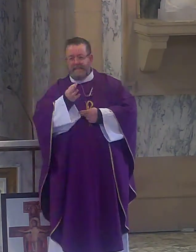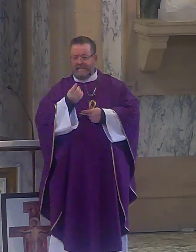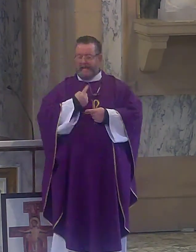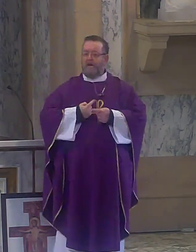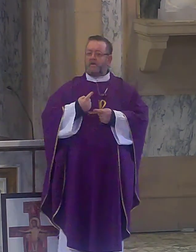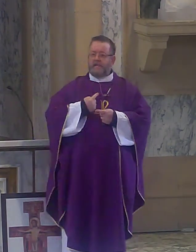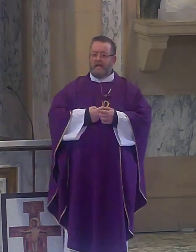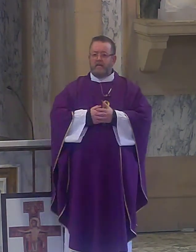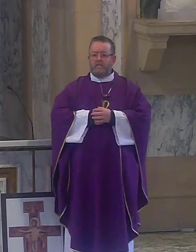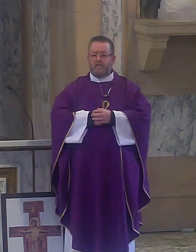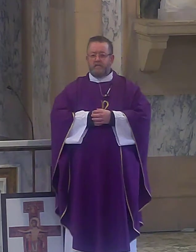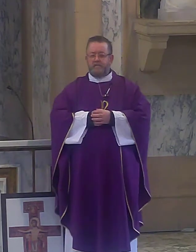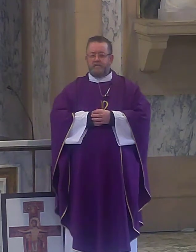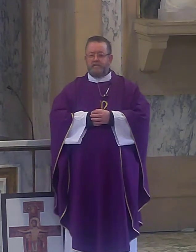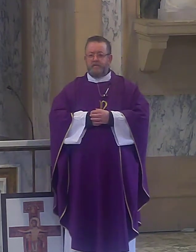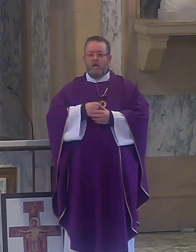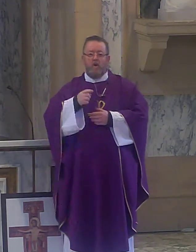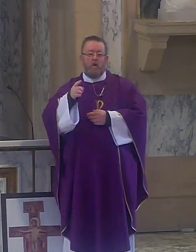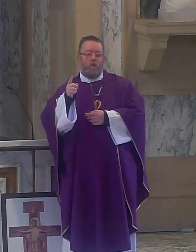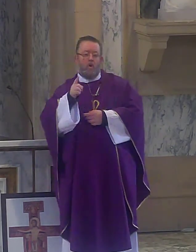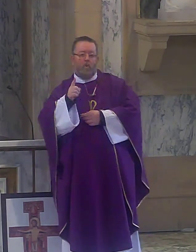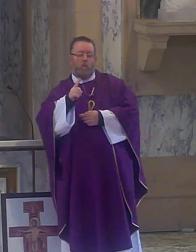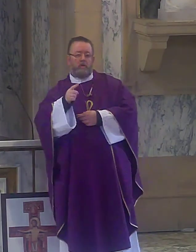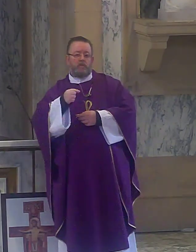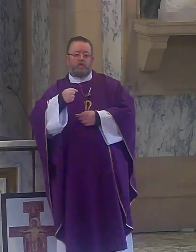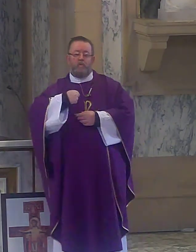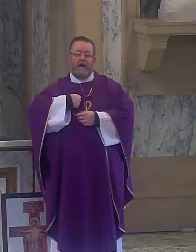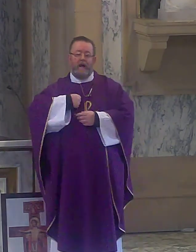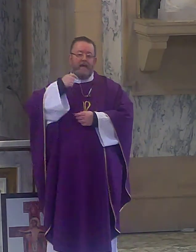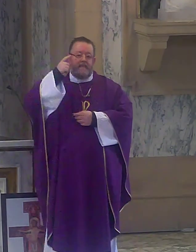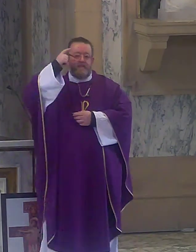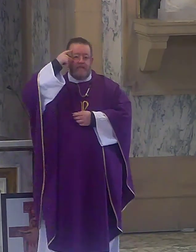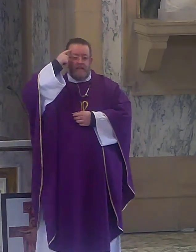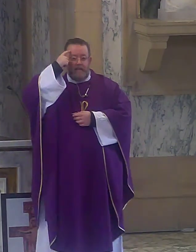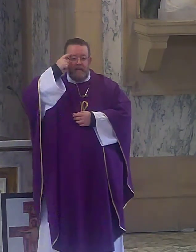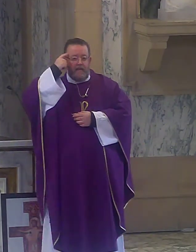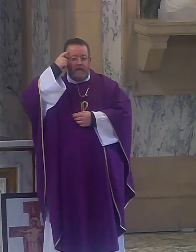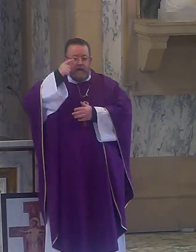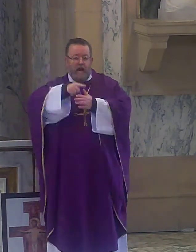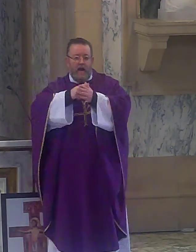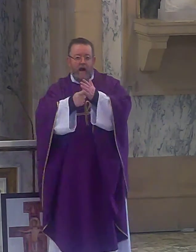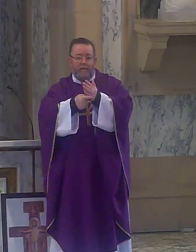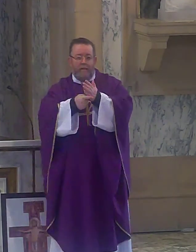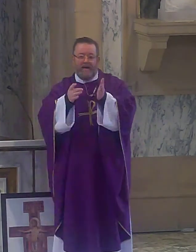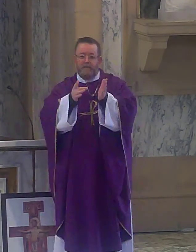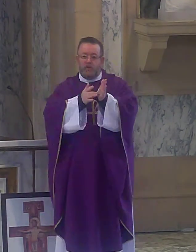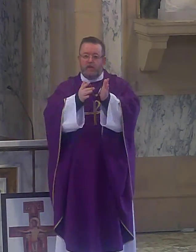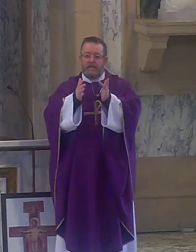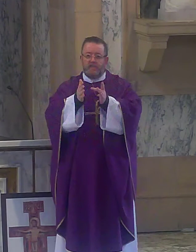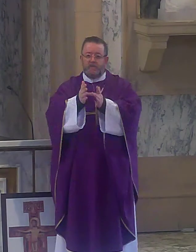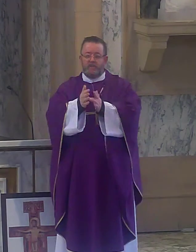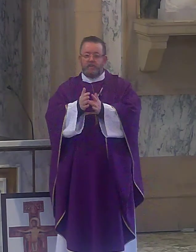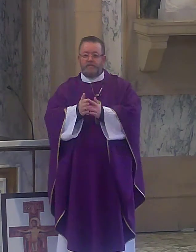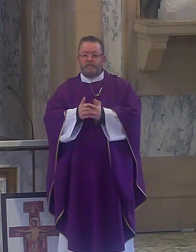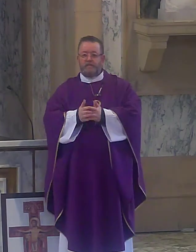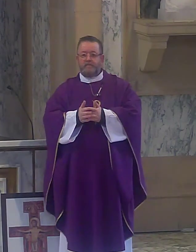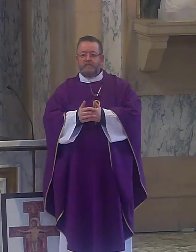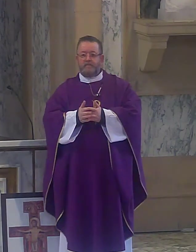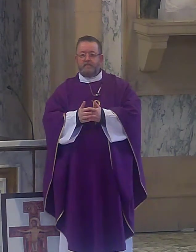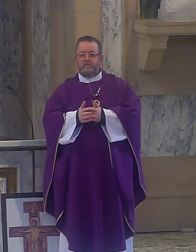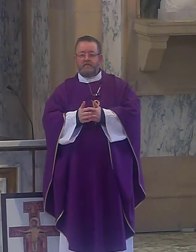ask ourselves what do i think about jesus